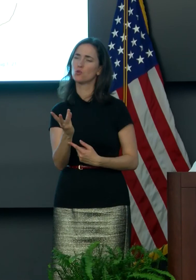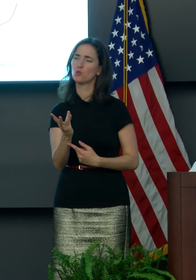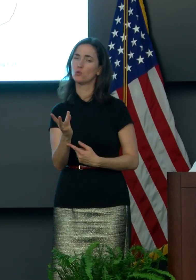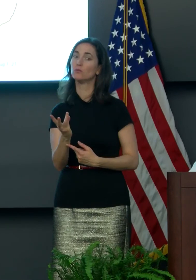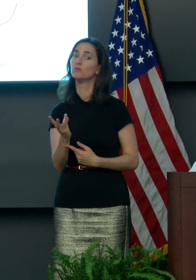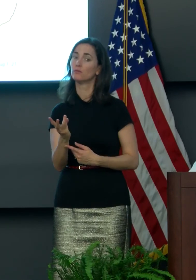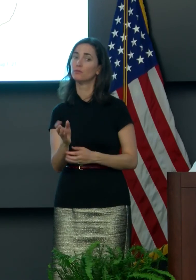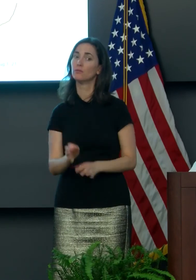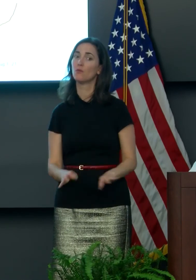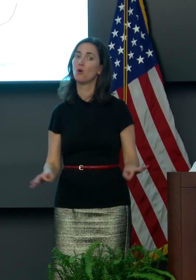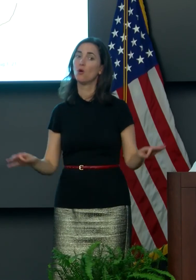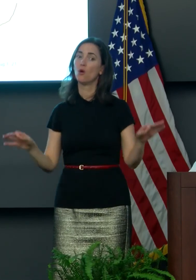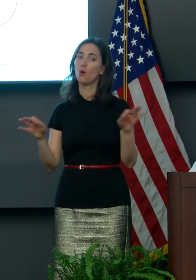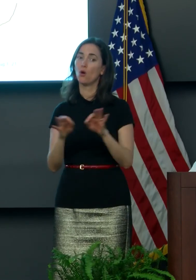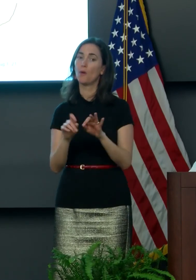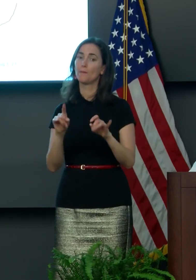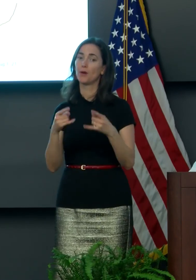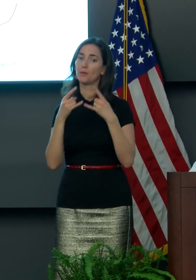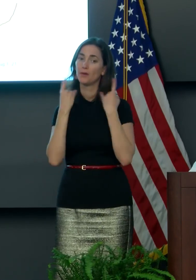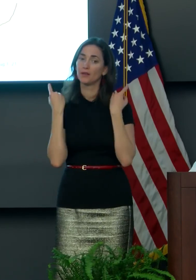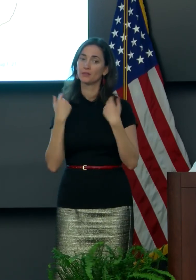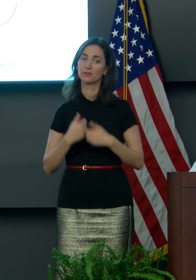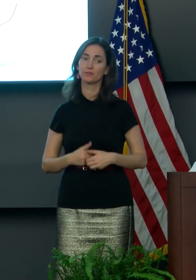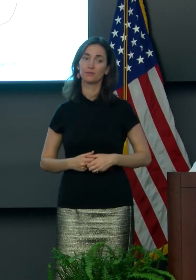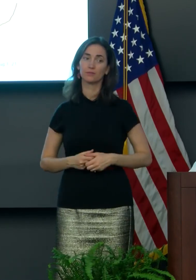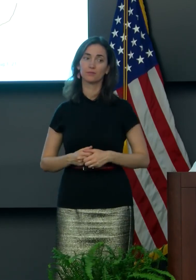it's critically important that we mask.